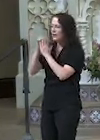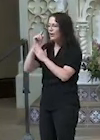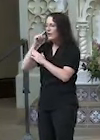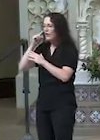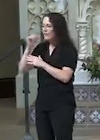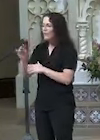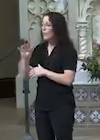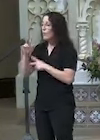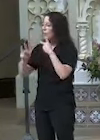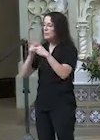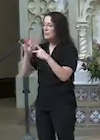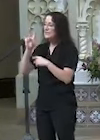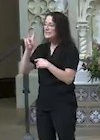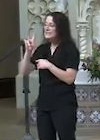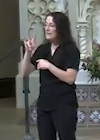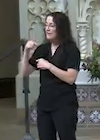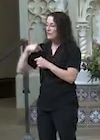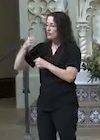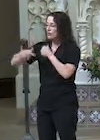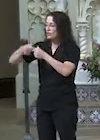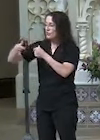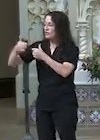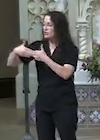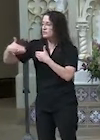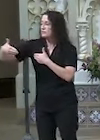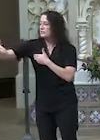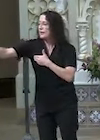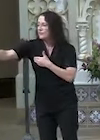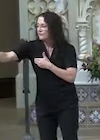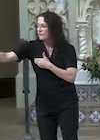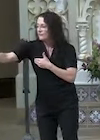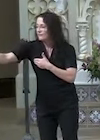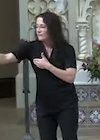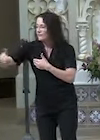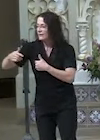seven generations ahead of us.